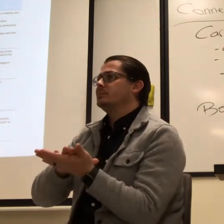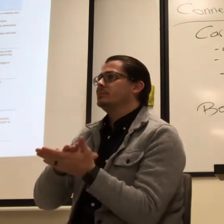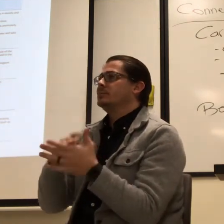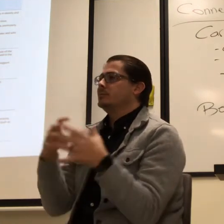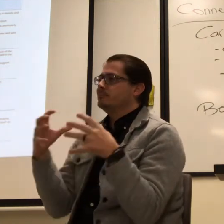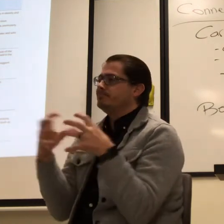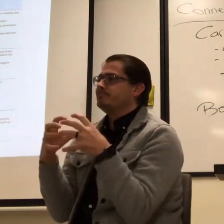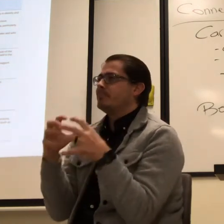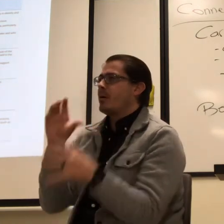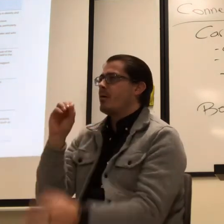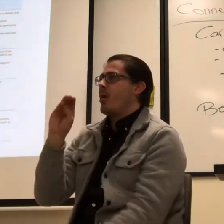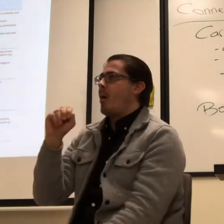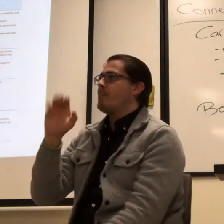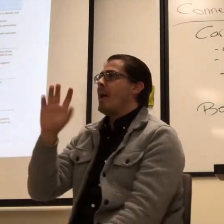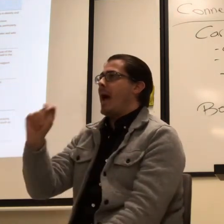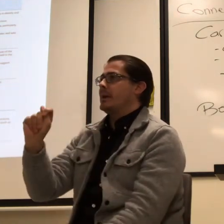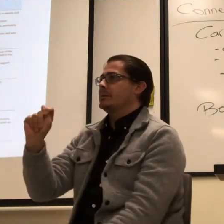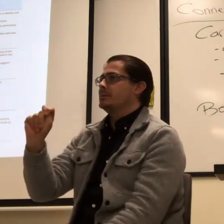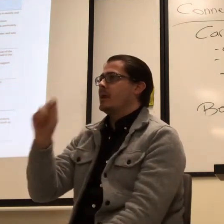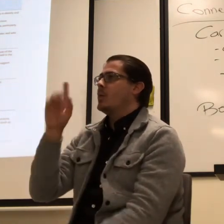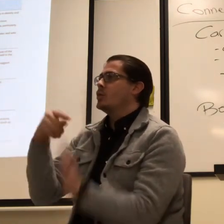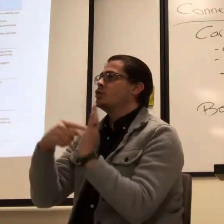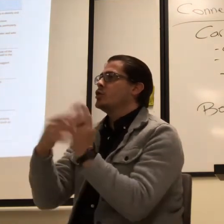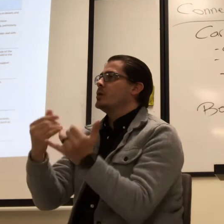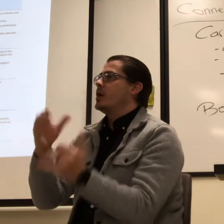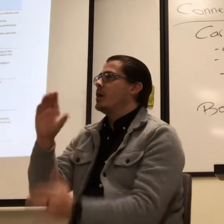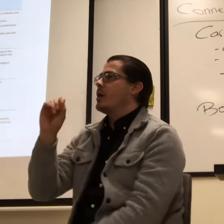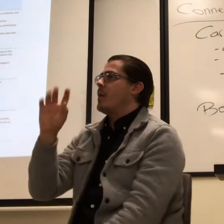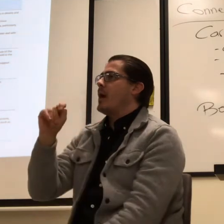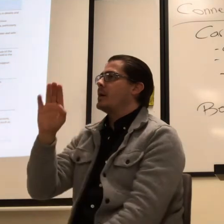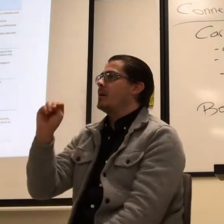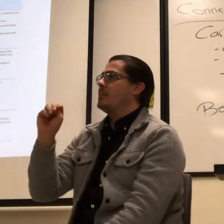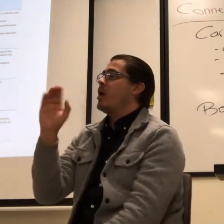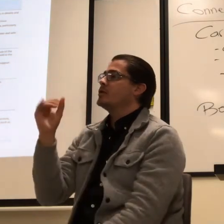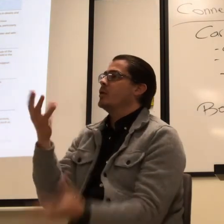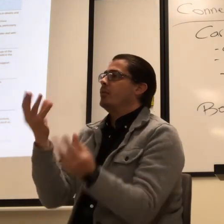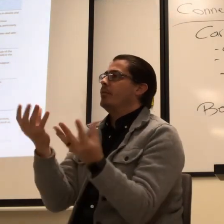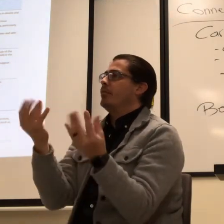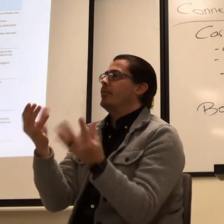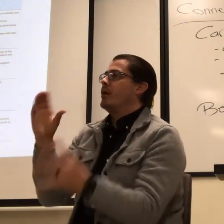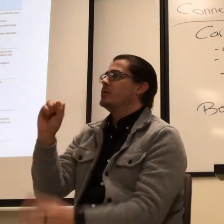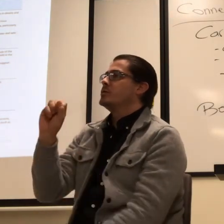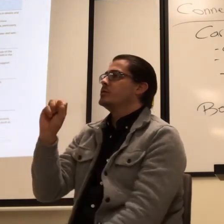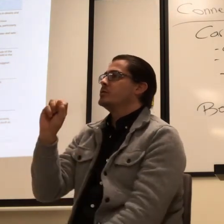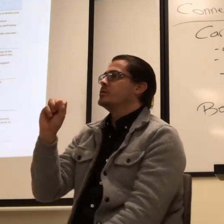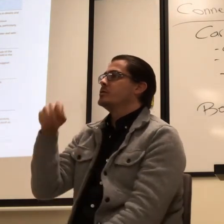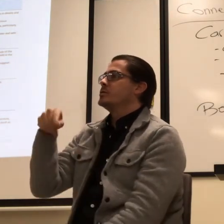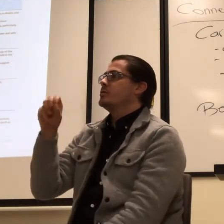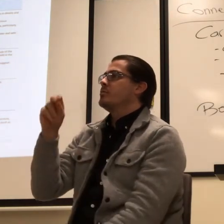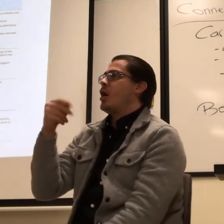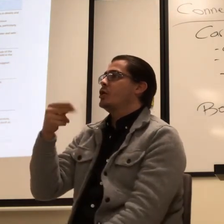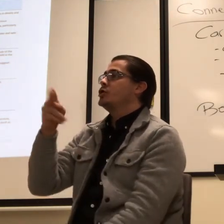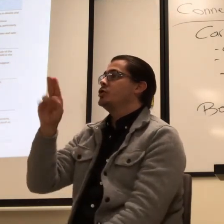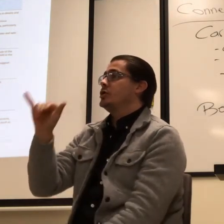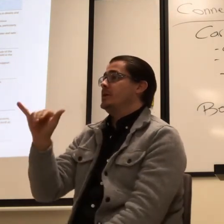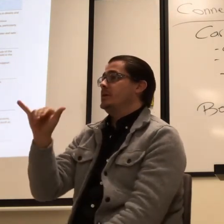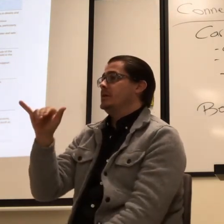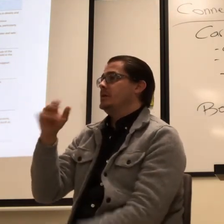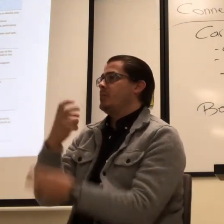compact bone. That's the one I'll show you today, compact bone. There's also spongy bone, but we'll just look at the compact bone